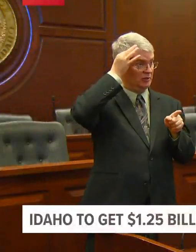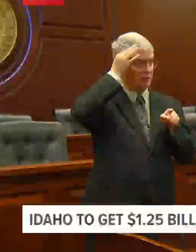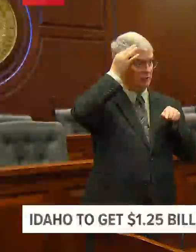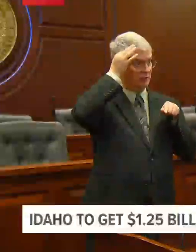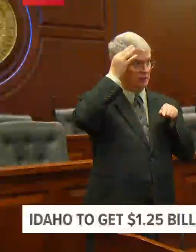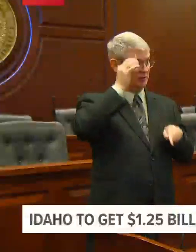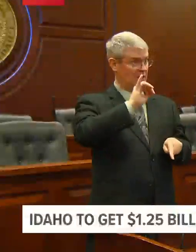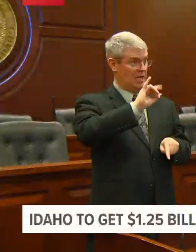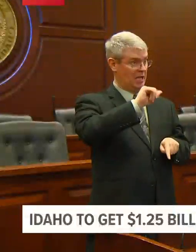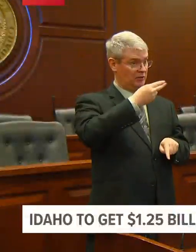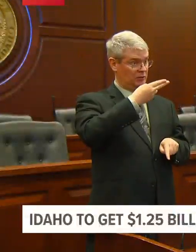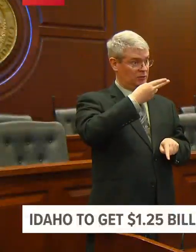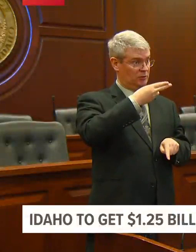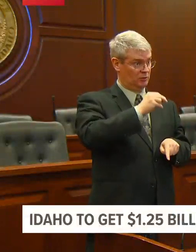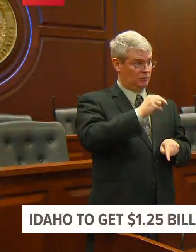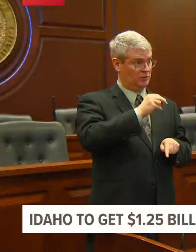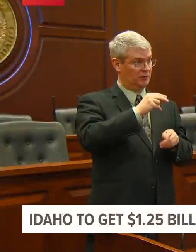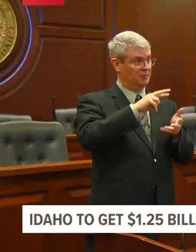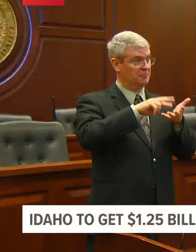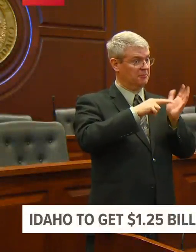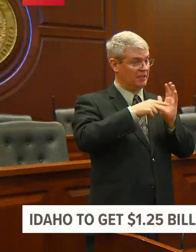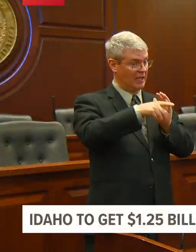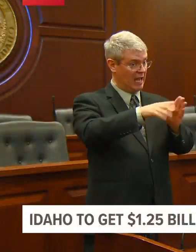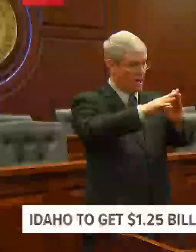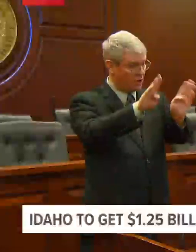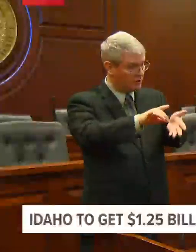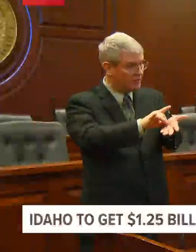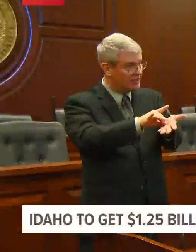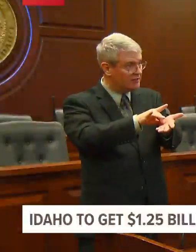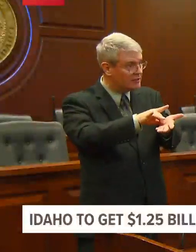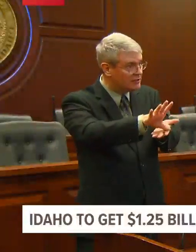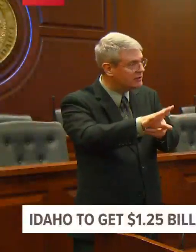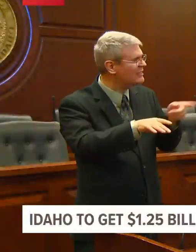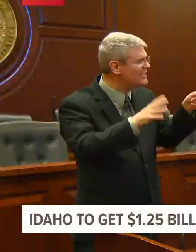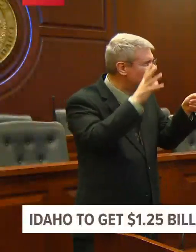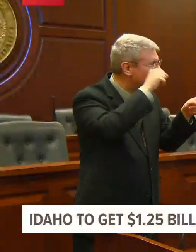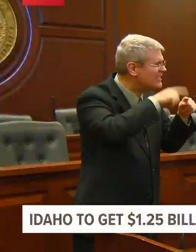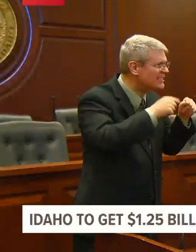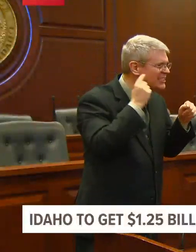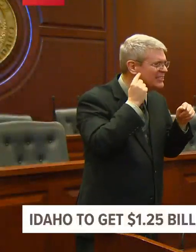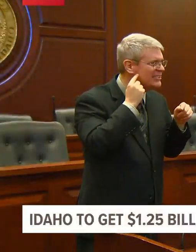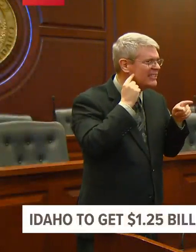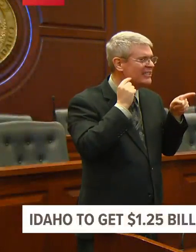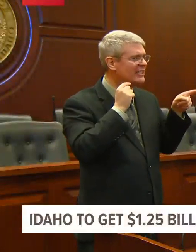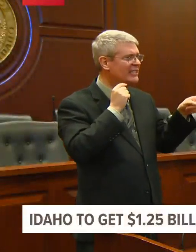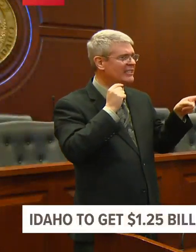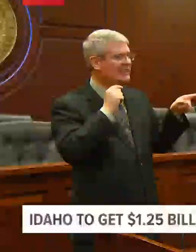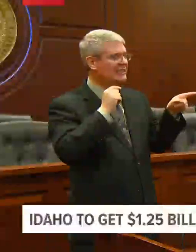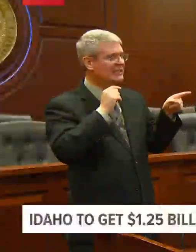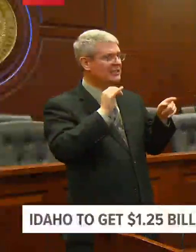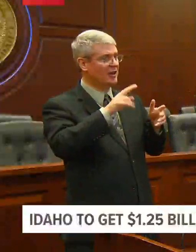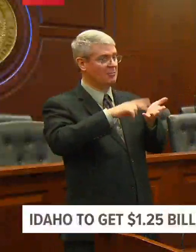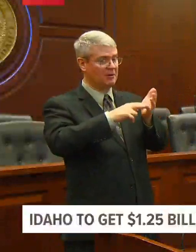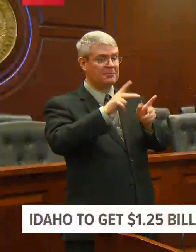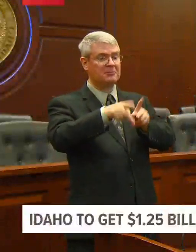from as this crisis continues? As in regard to what? Halting evictions. Actually,